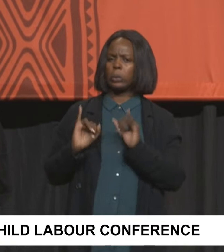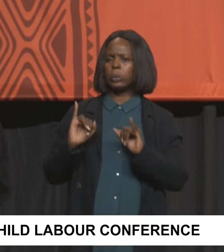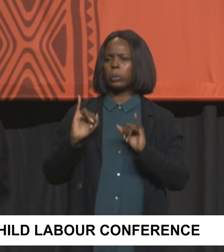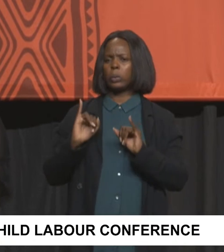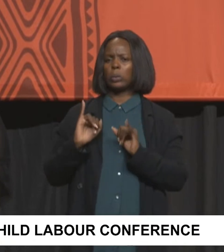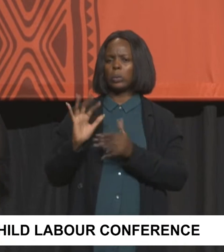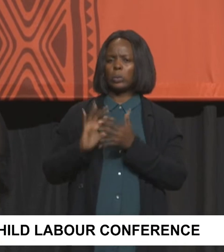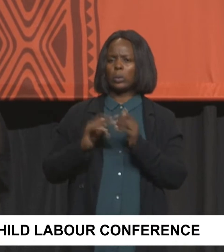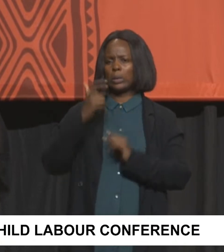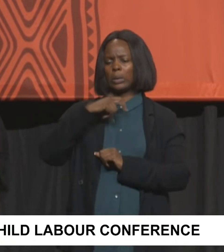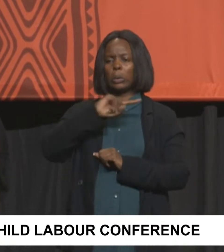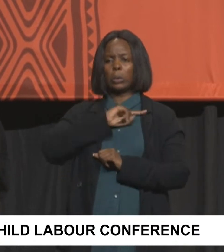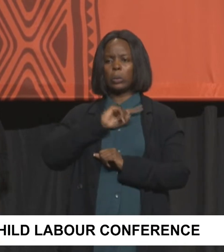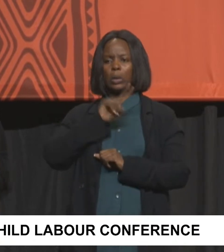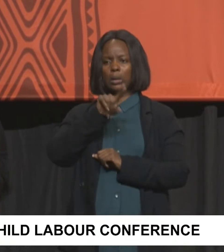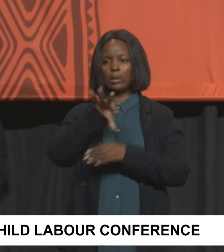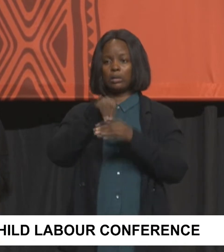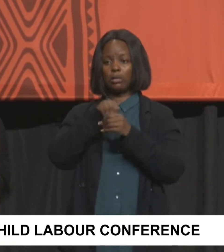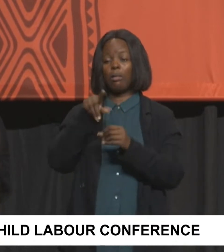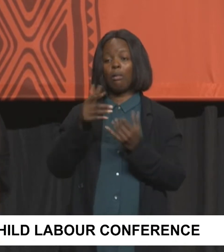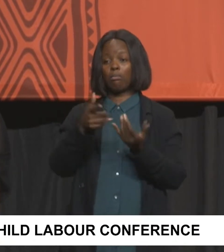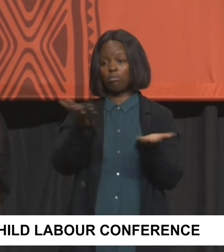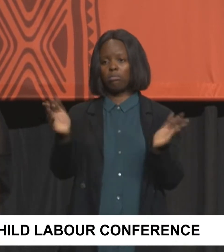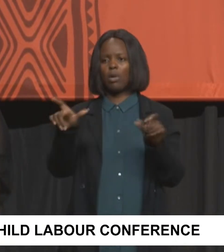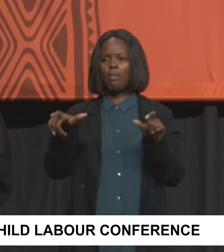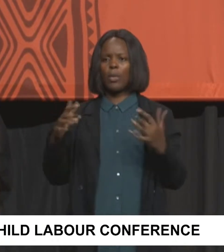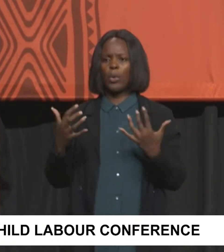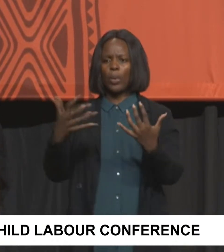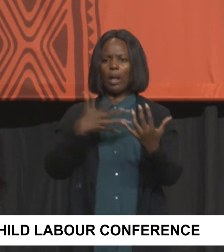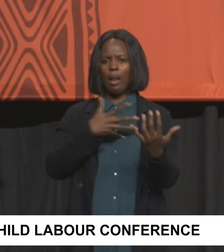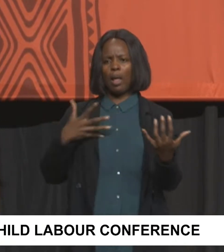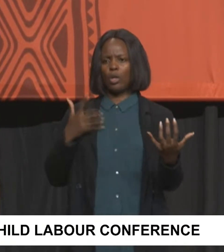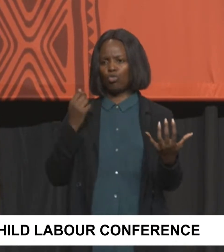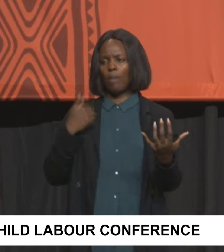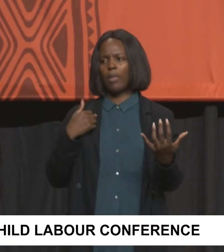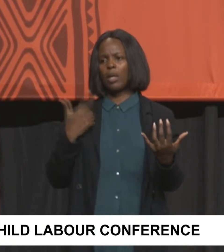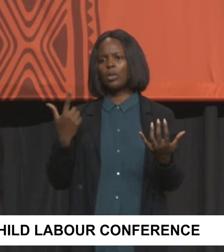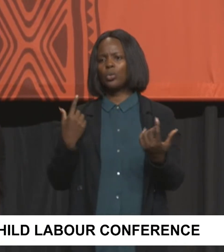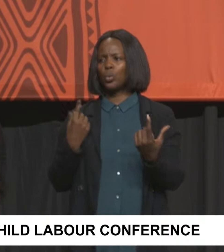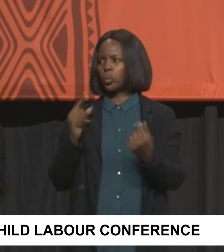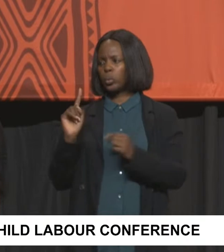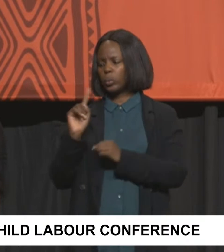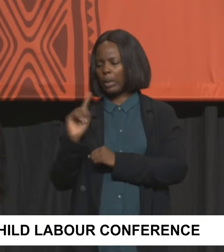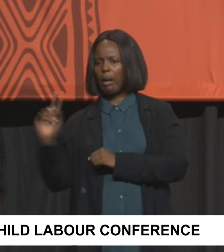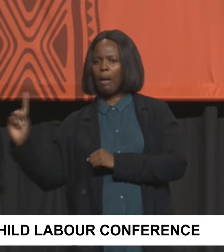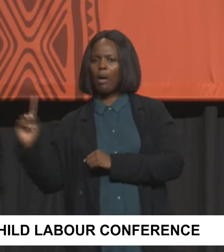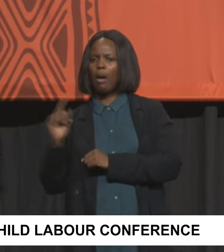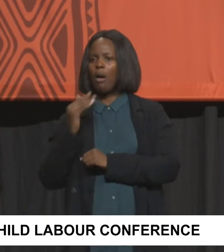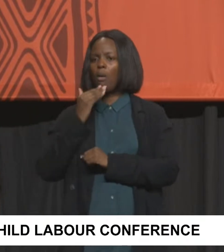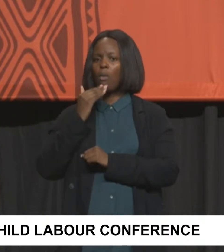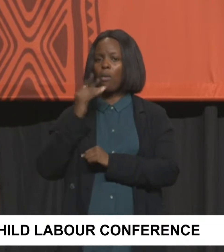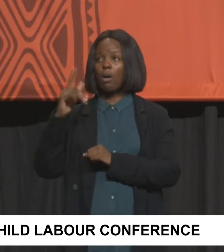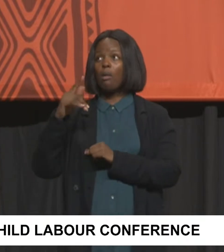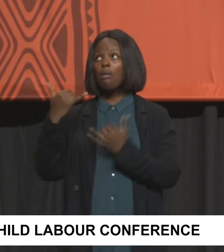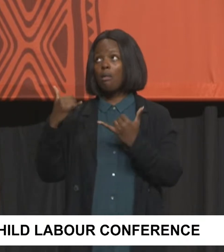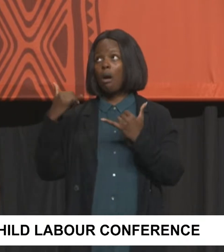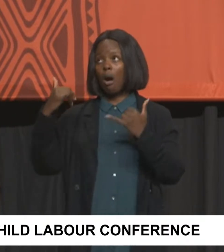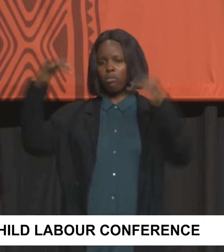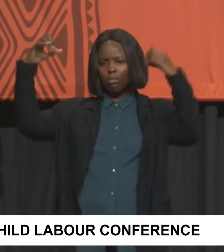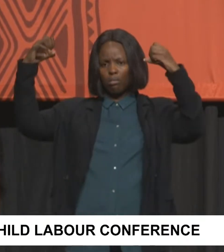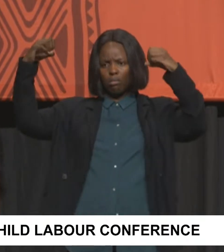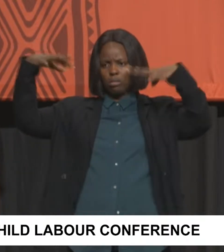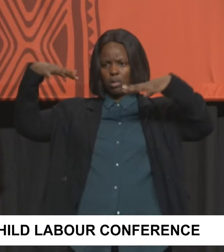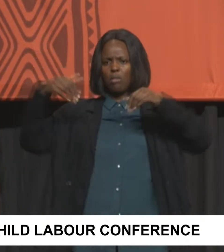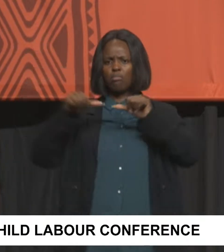they're affected. So ladies and gentlemen, let me then also step aside. I'll ask that our lip mics be turned on